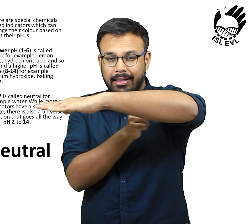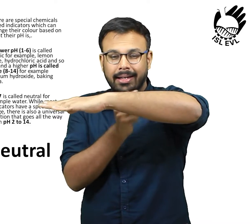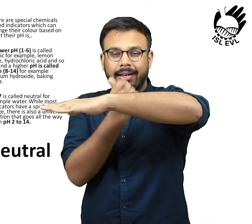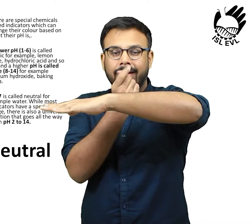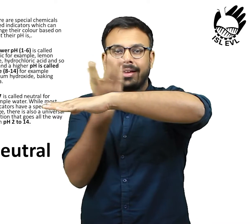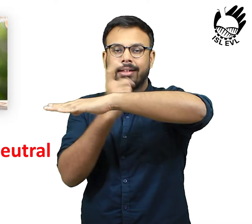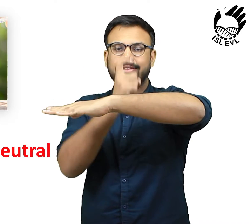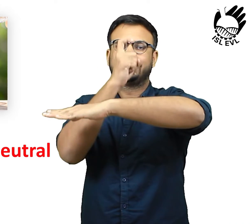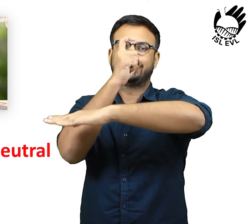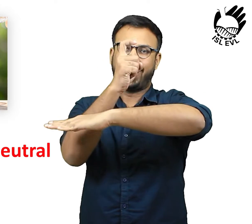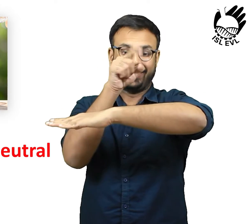soda.